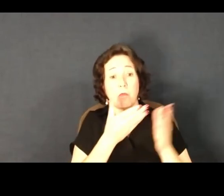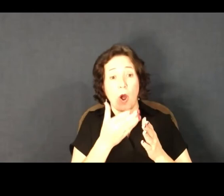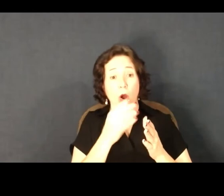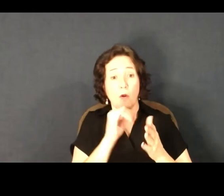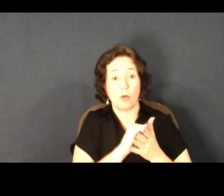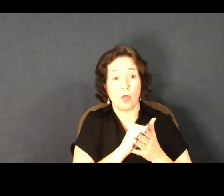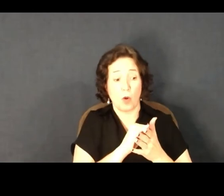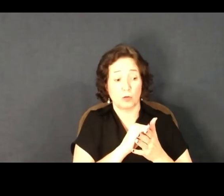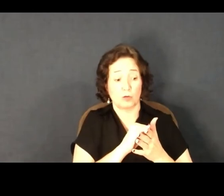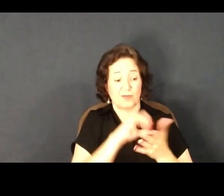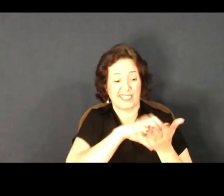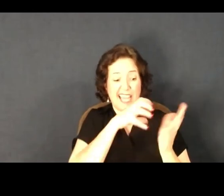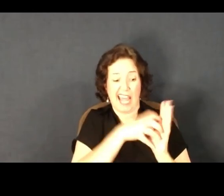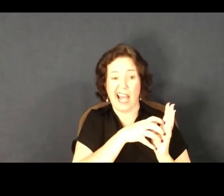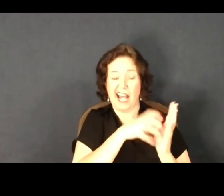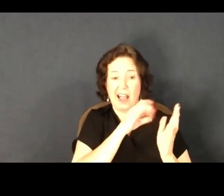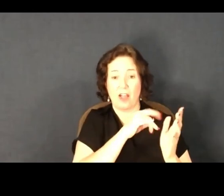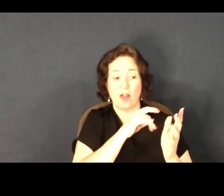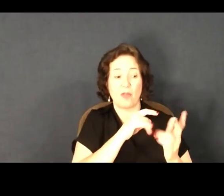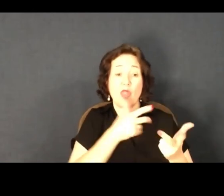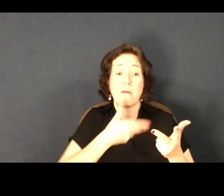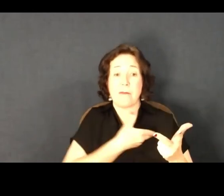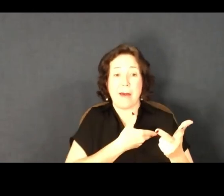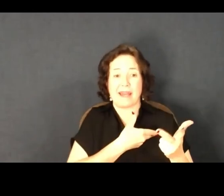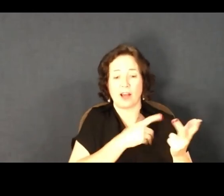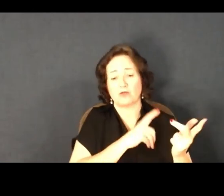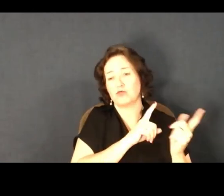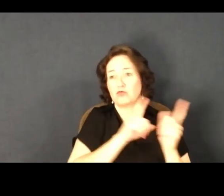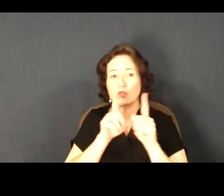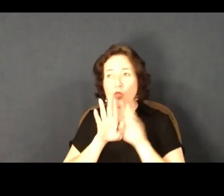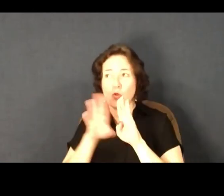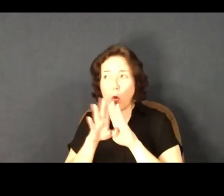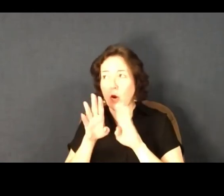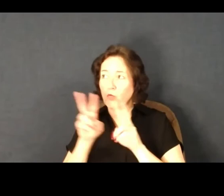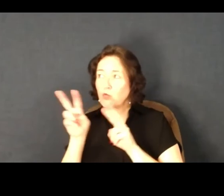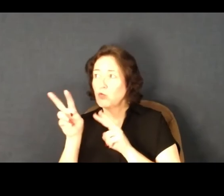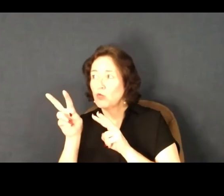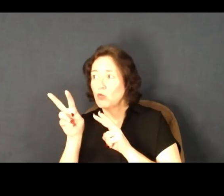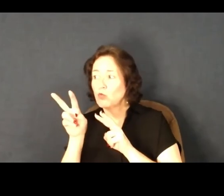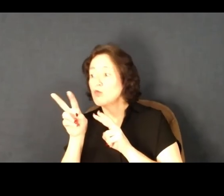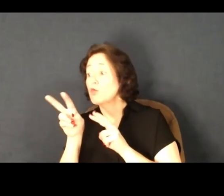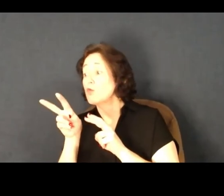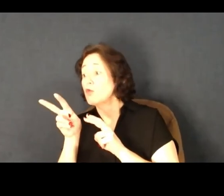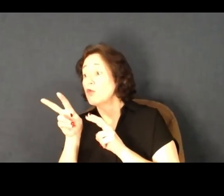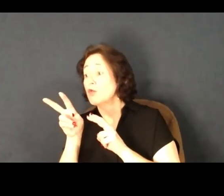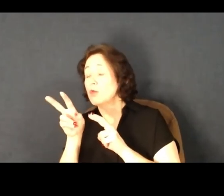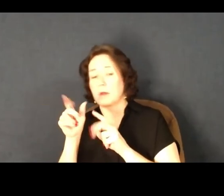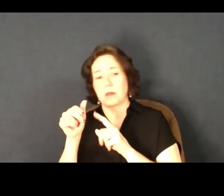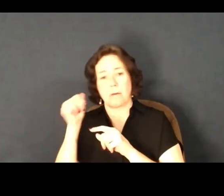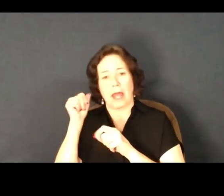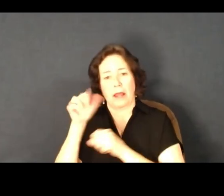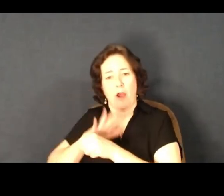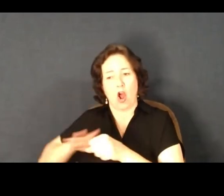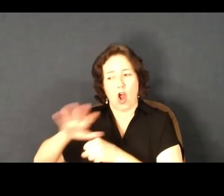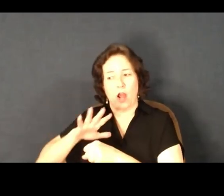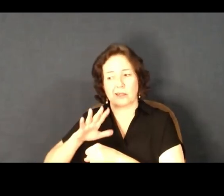little clickety-clackitos, they would go over to the door and they would look out in the backyard and